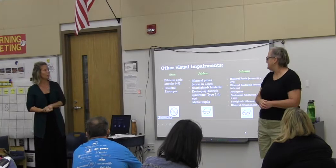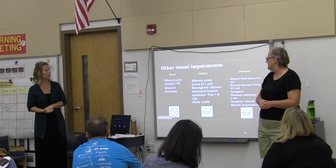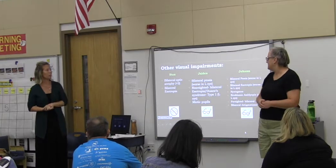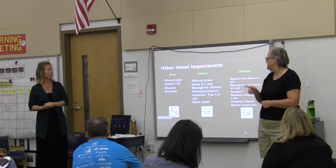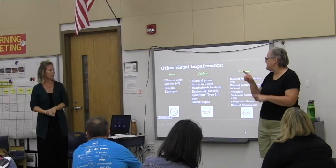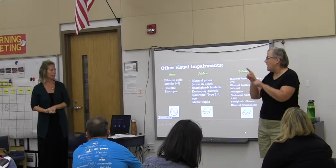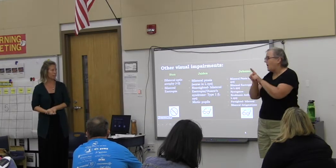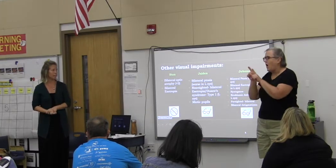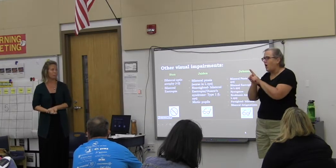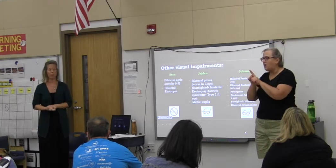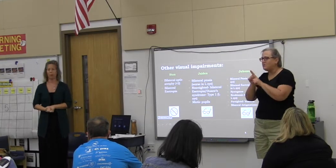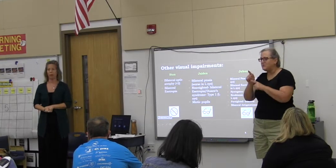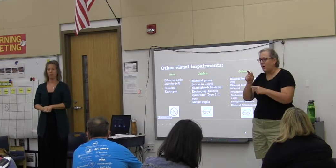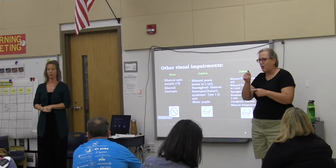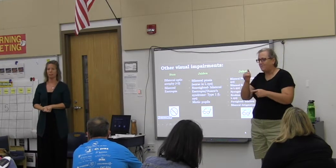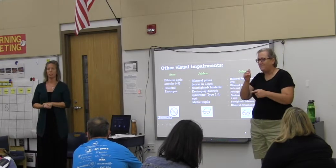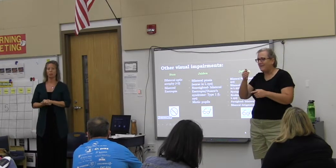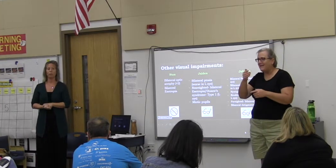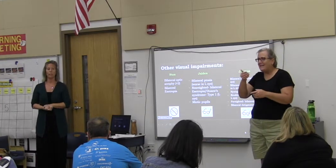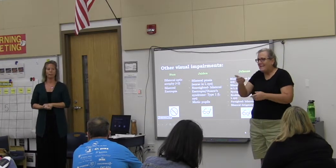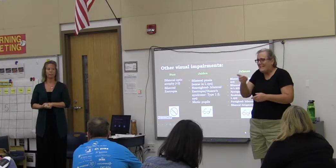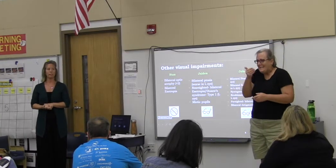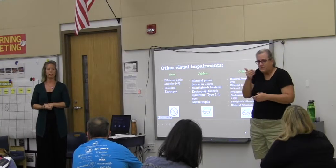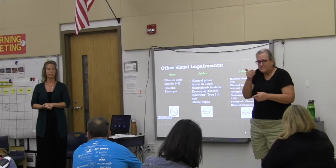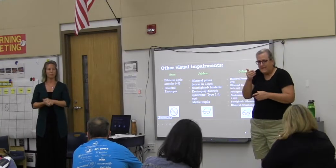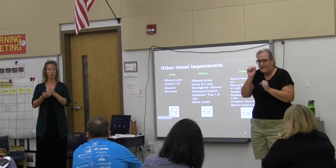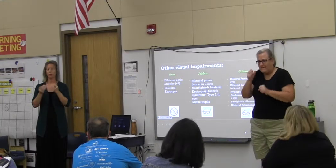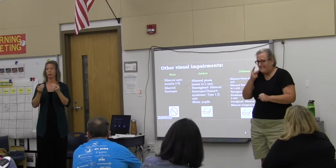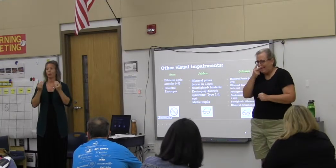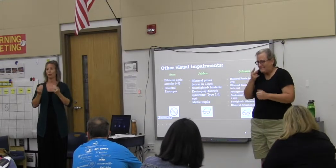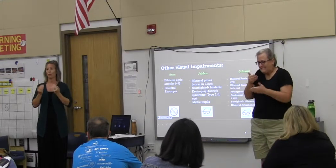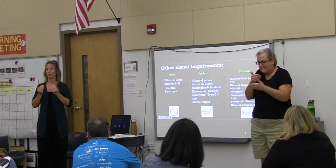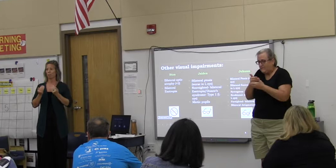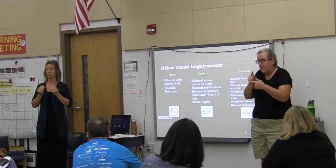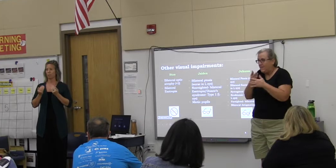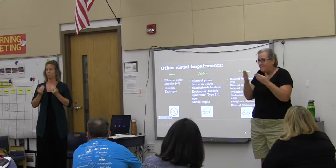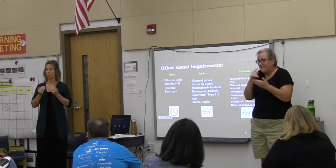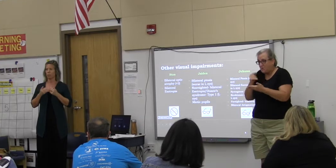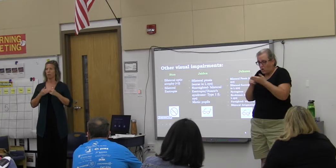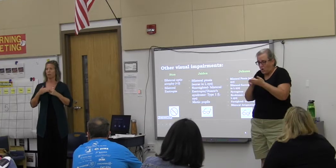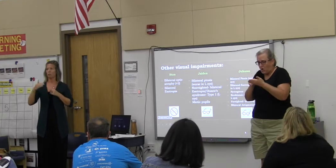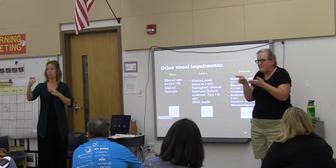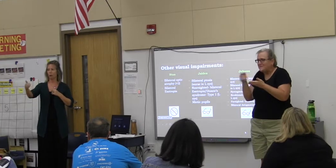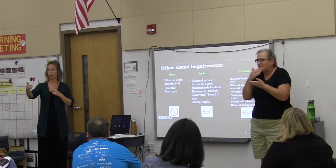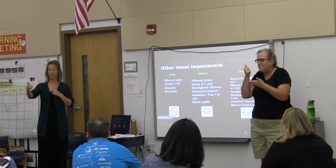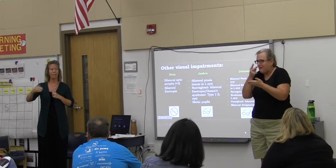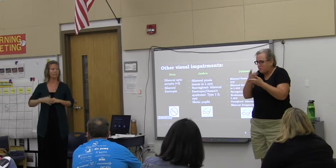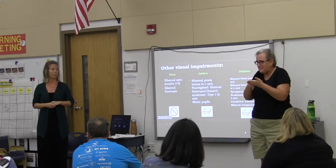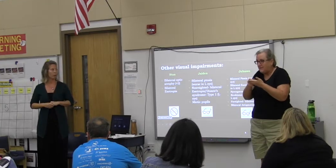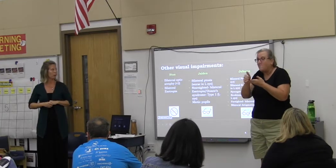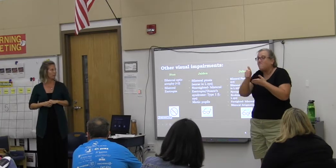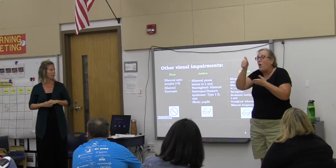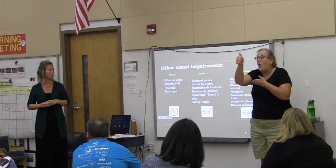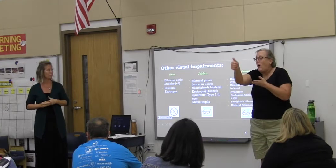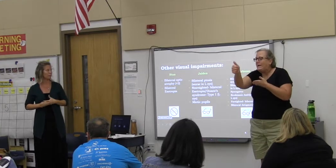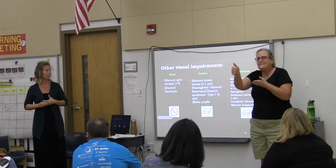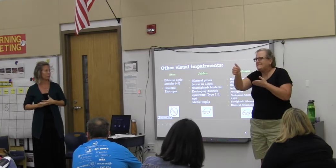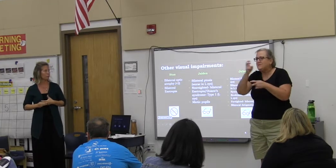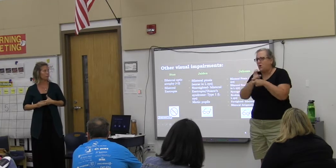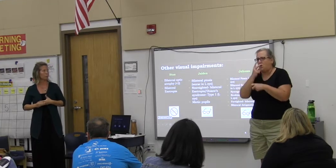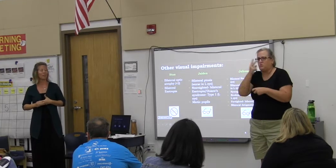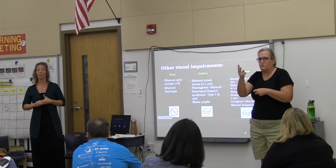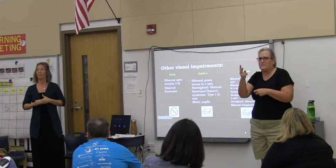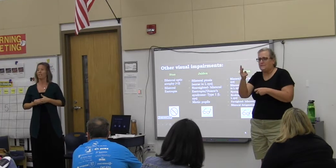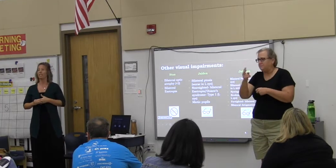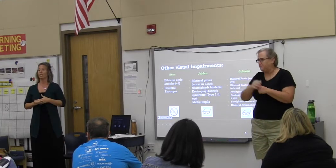He is also nearsighted in both eyes. So Jaden sees things better when they're close up to him. when they're further away, he has a bit harder time seeing